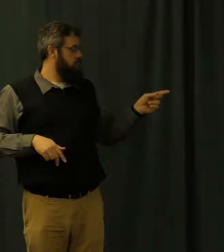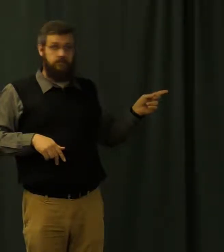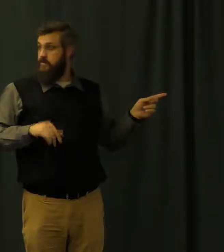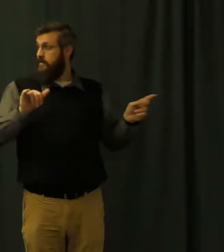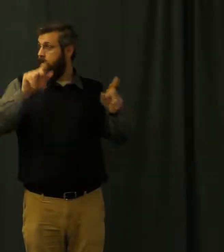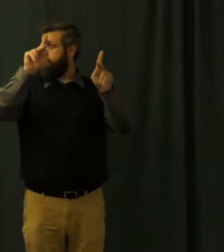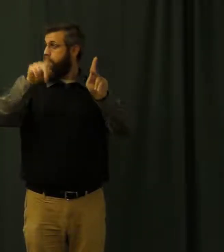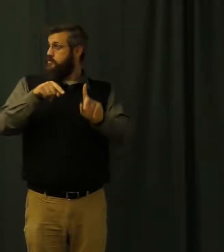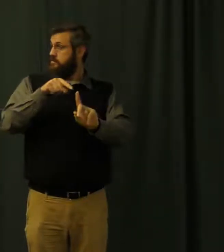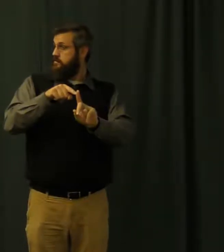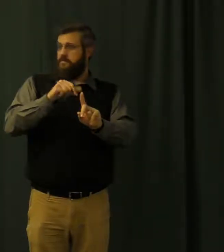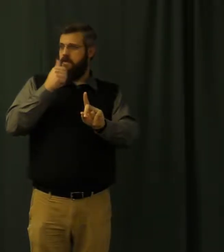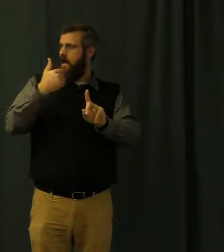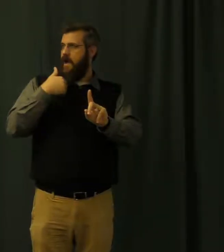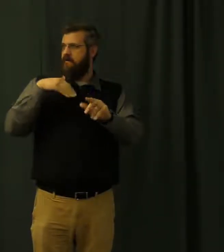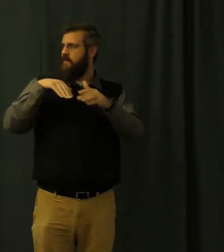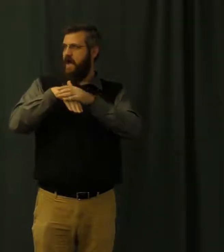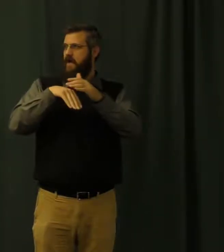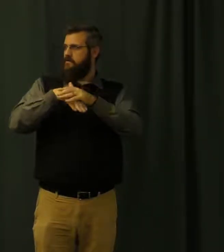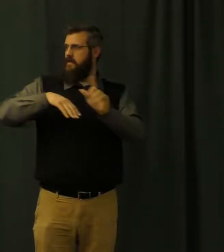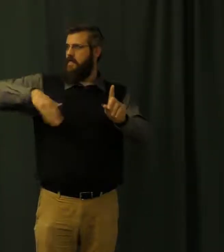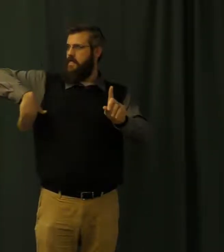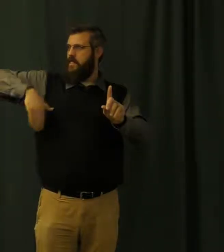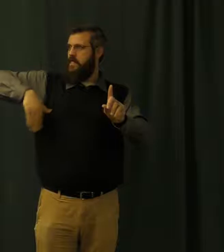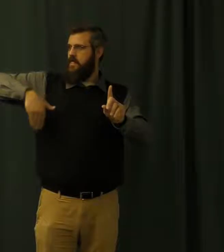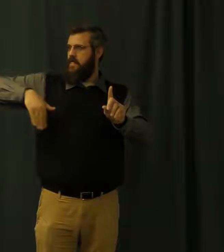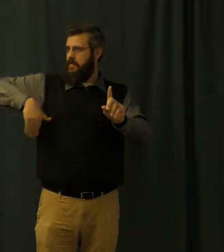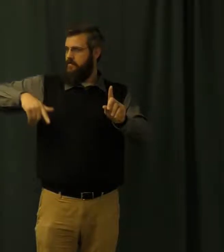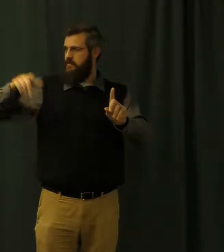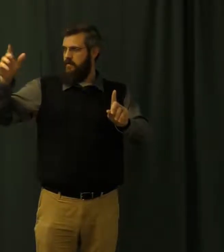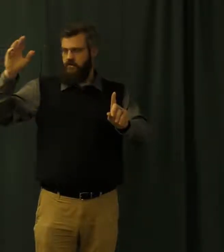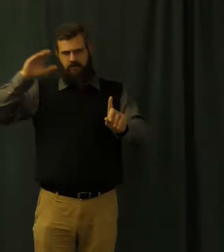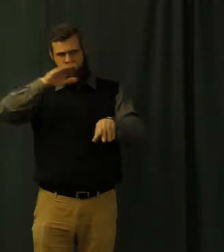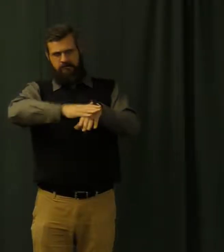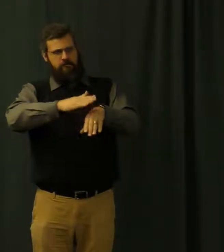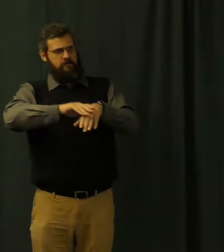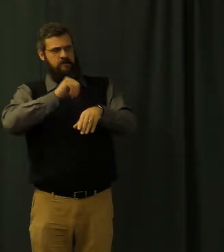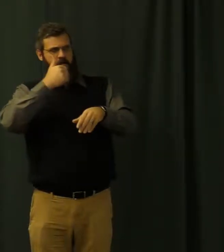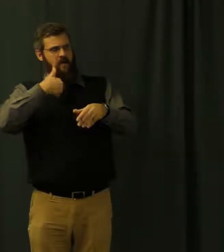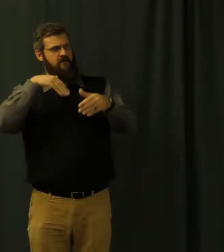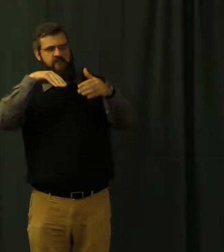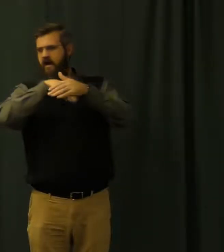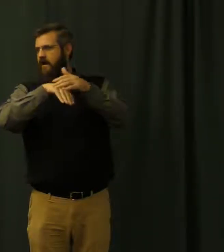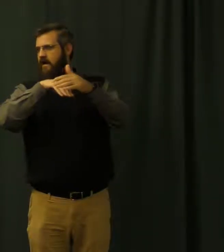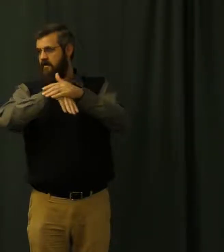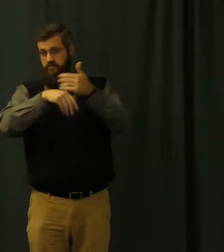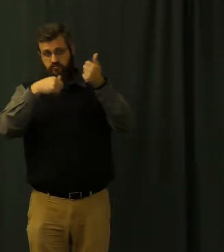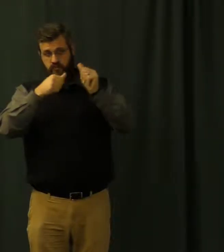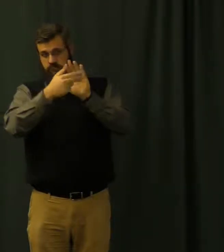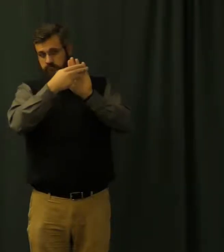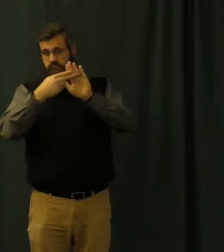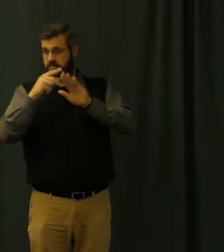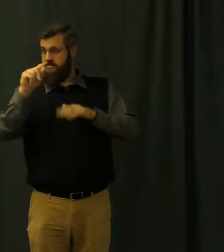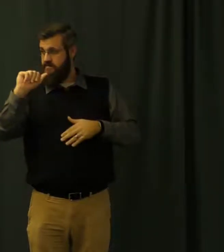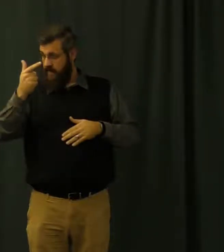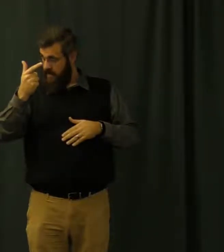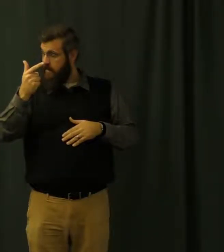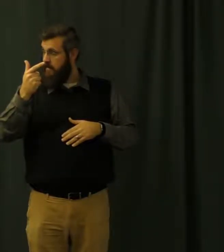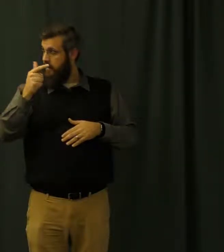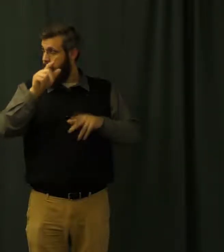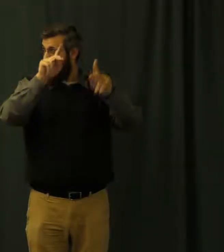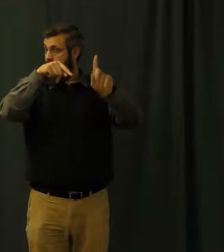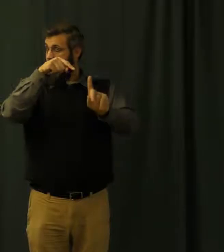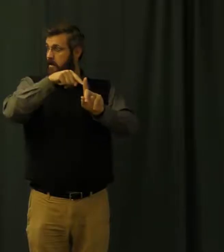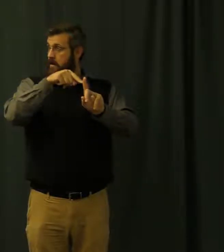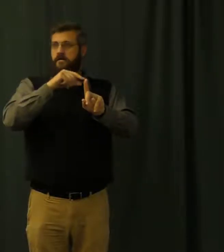doesn't actually have access to this file yet, and Google's like, hey, heads up, you are trying to tag someone in a comment, you haven't